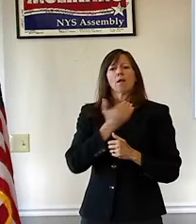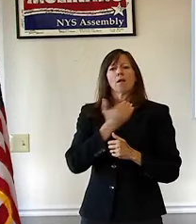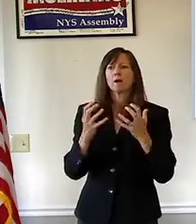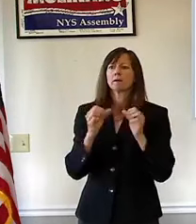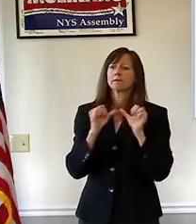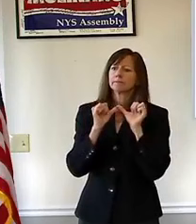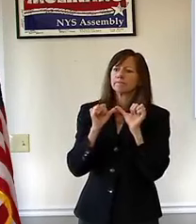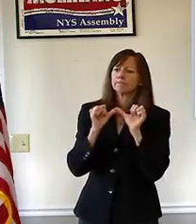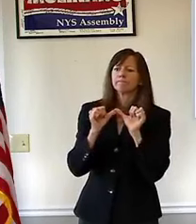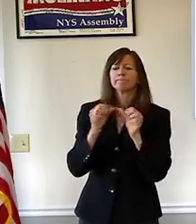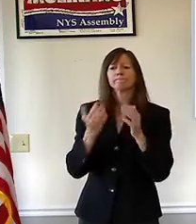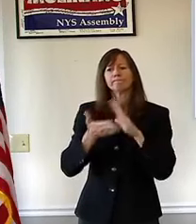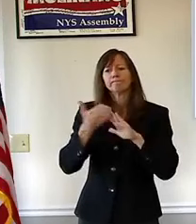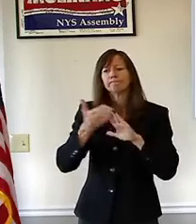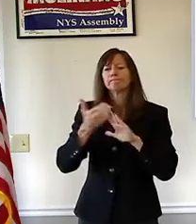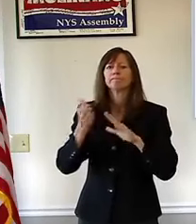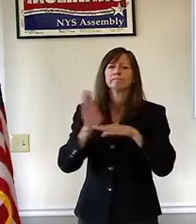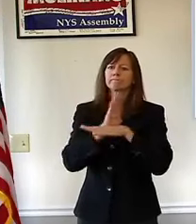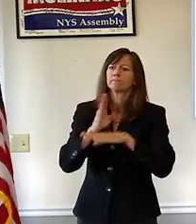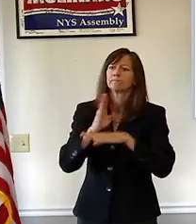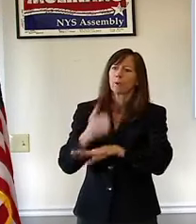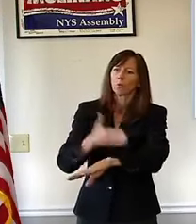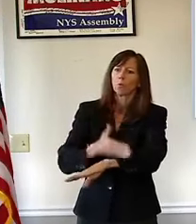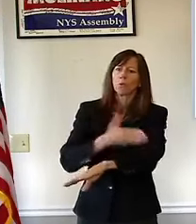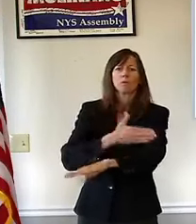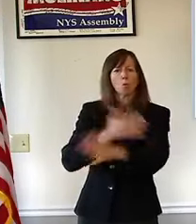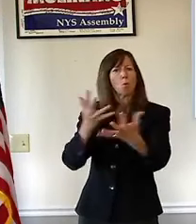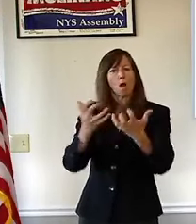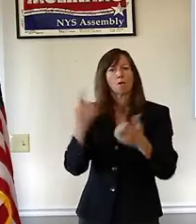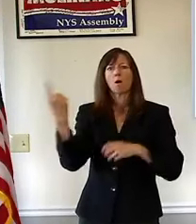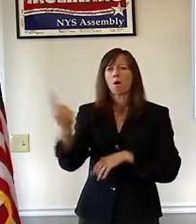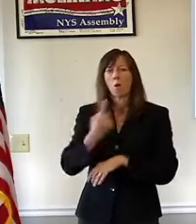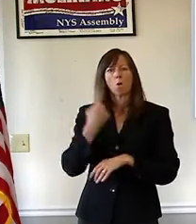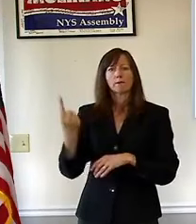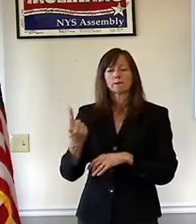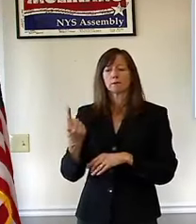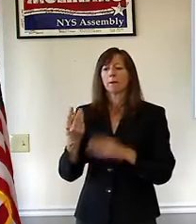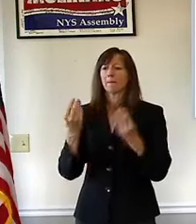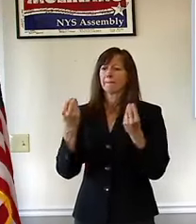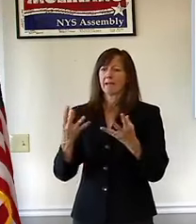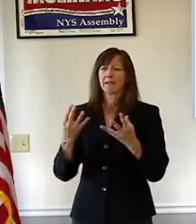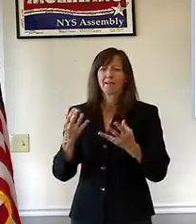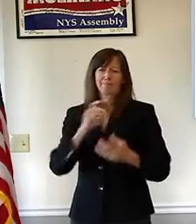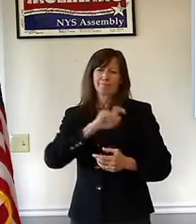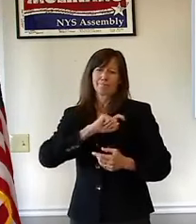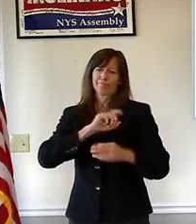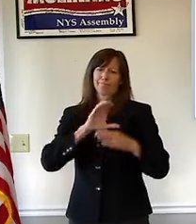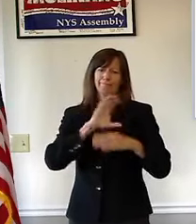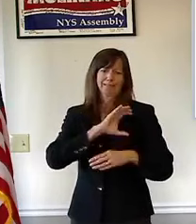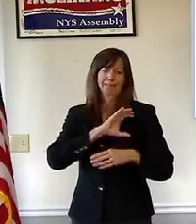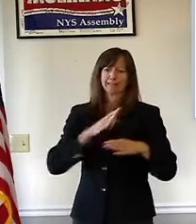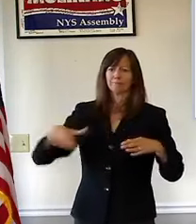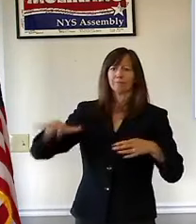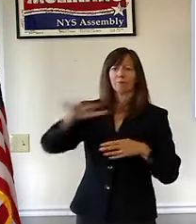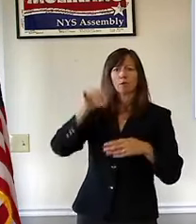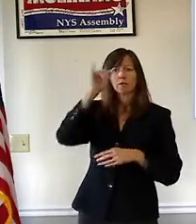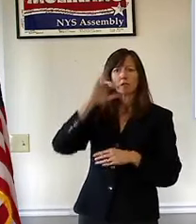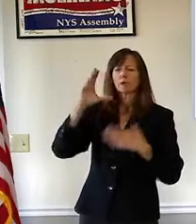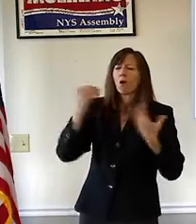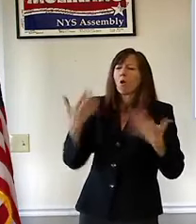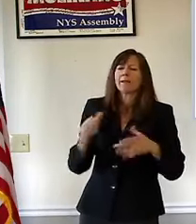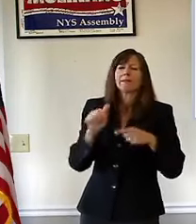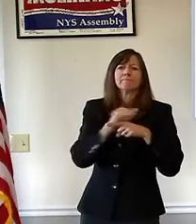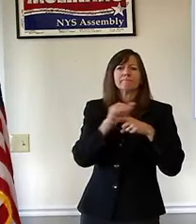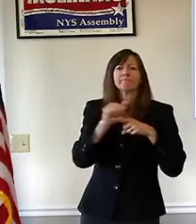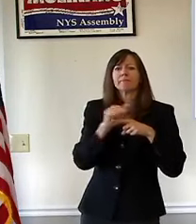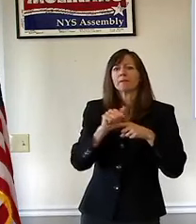do business to improve. The good news is that many of our police agencies in this county are trained in crisis intervention training, mental health